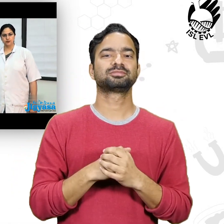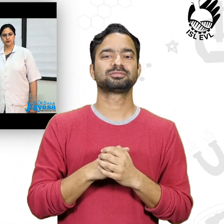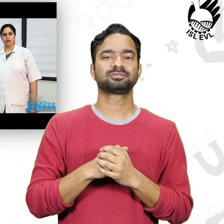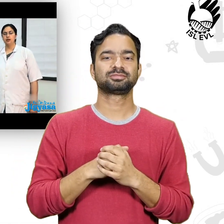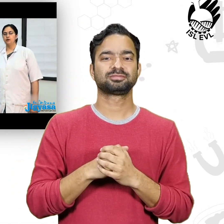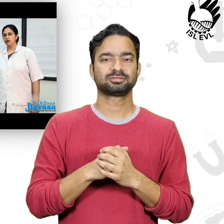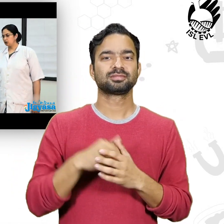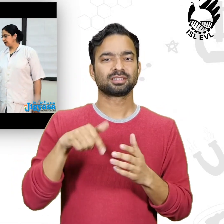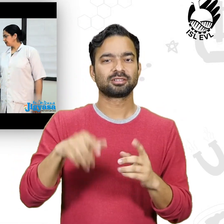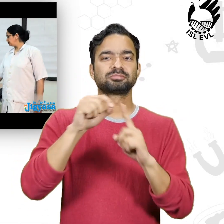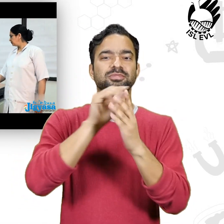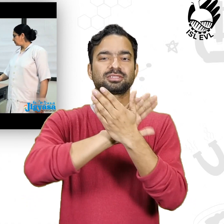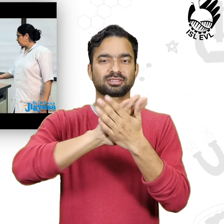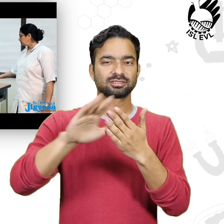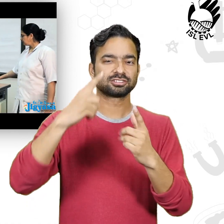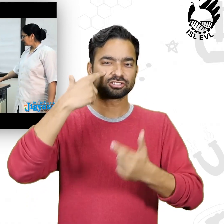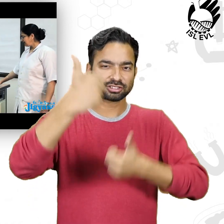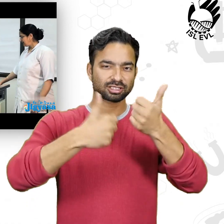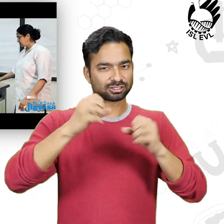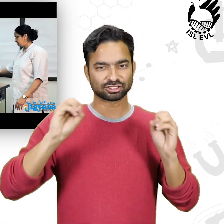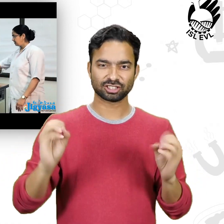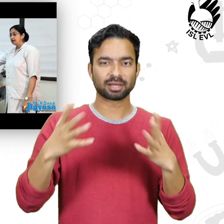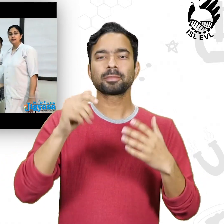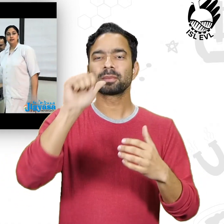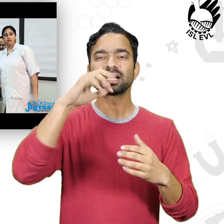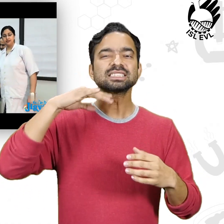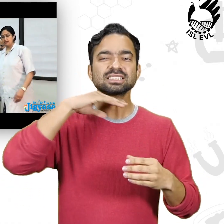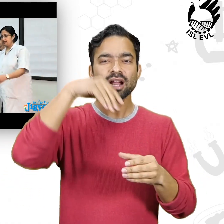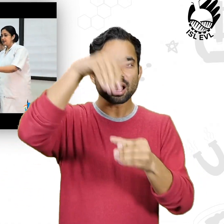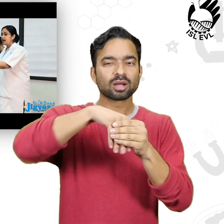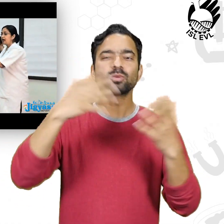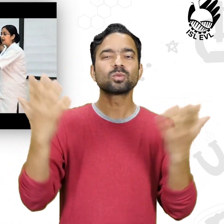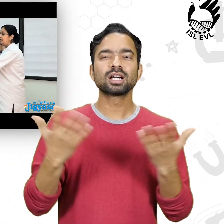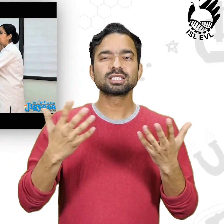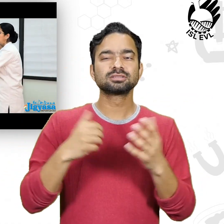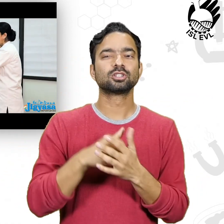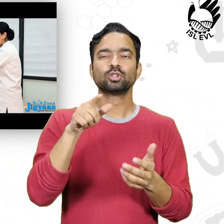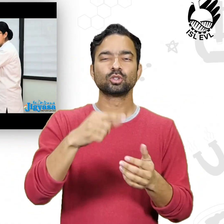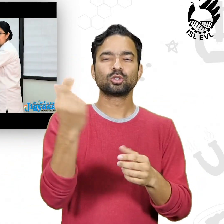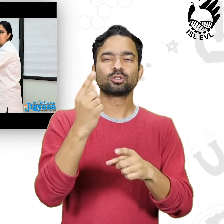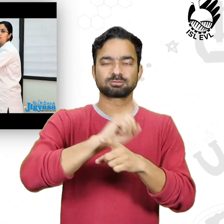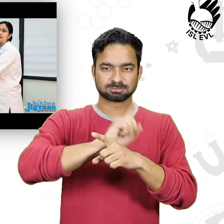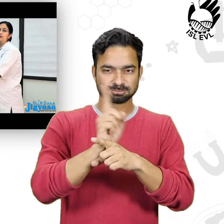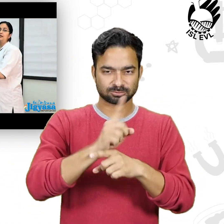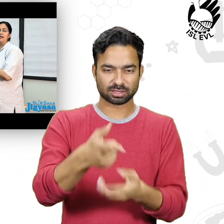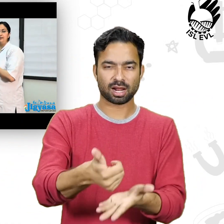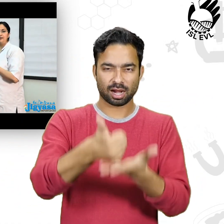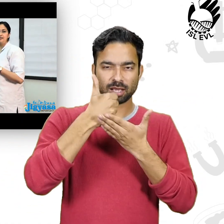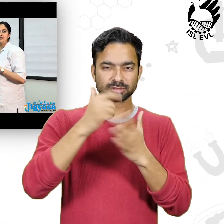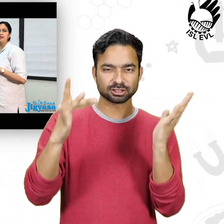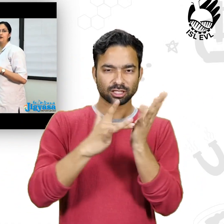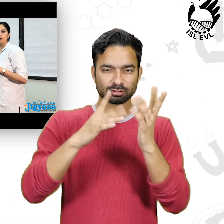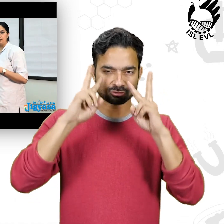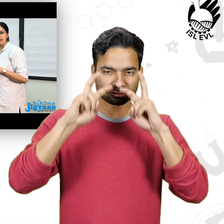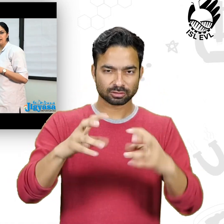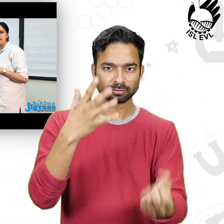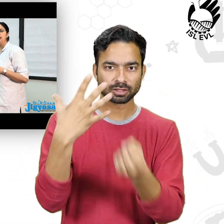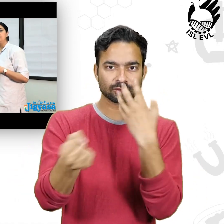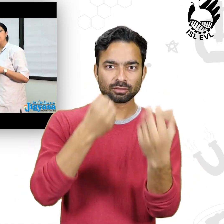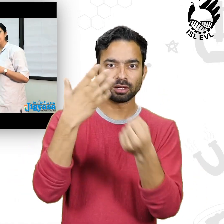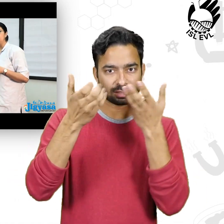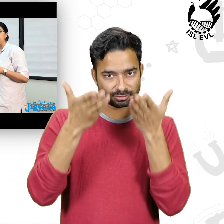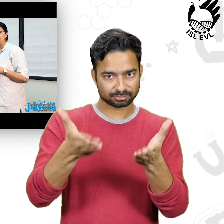10500-2012. We are going to do pH, turbidity and calcium using the calibrated